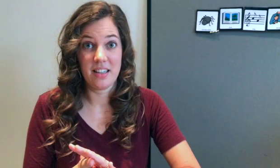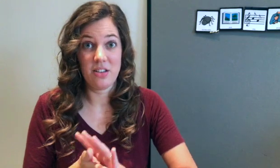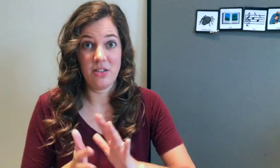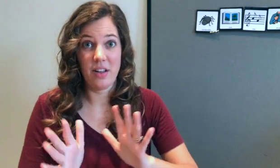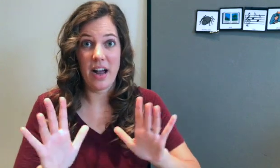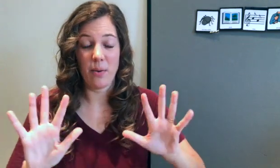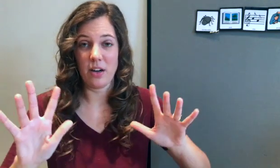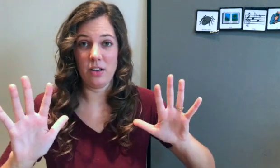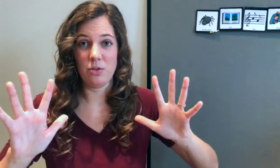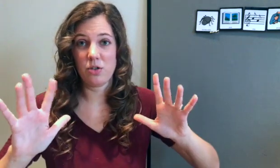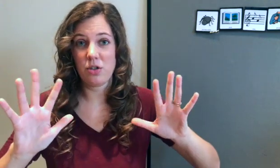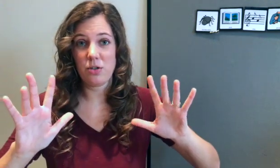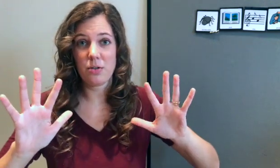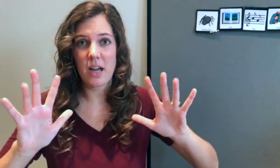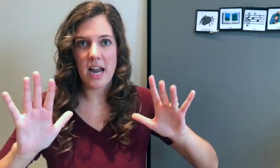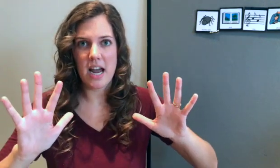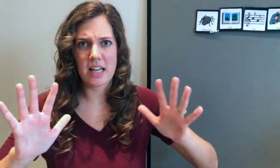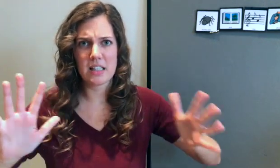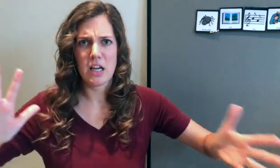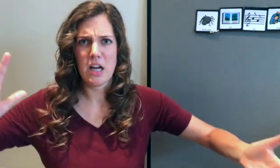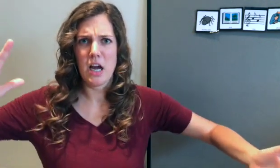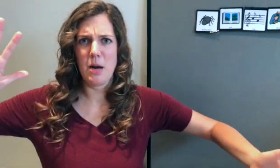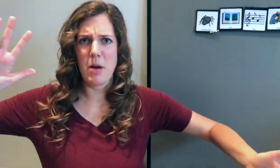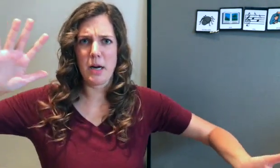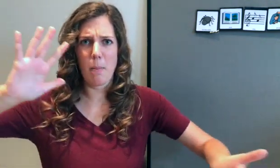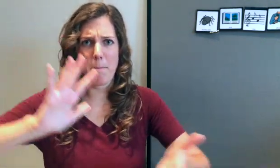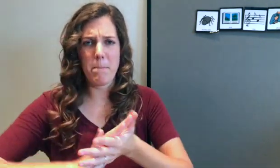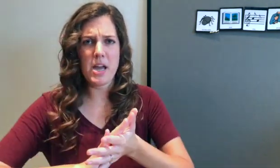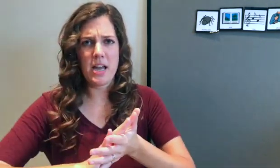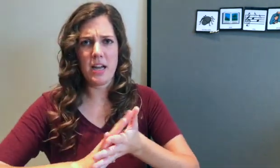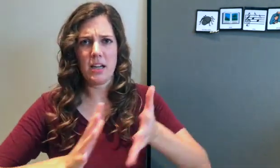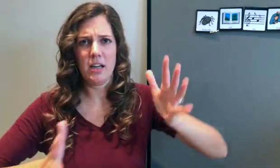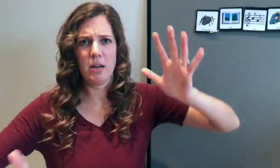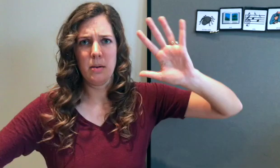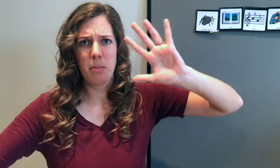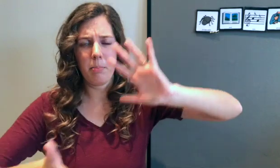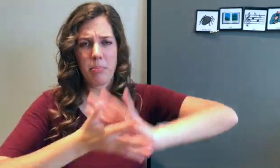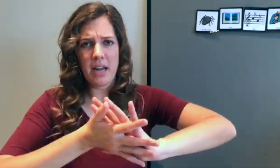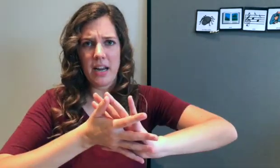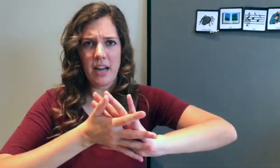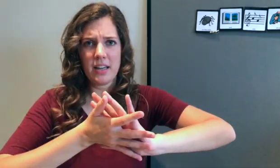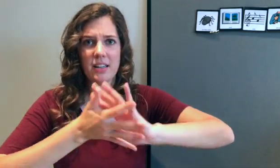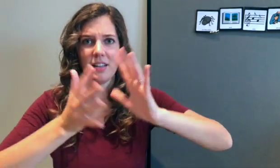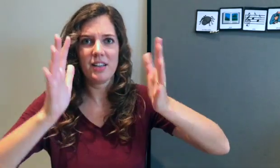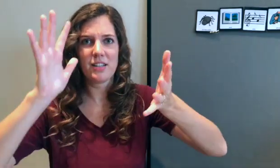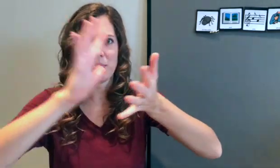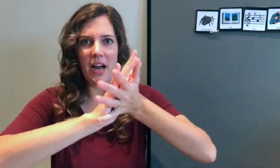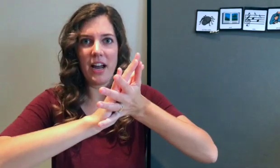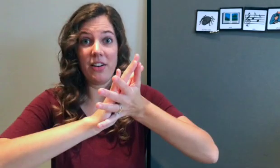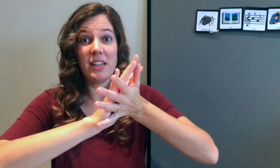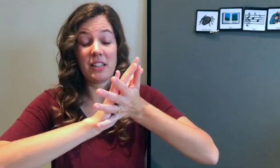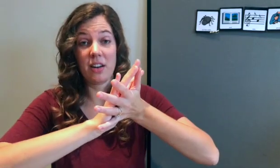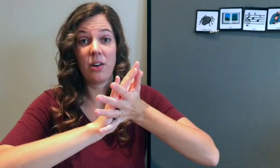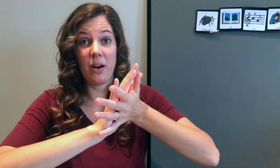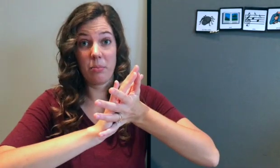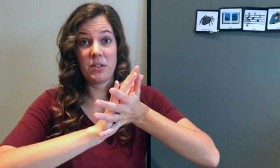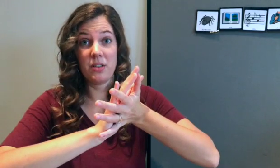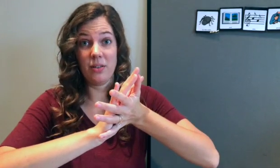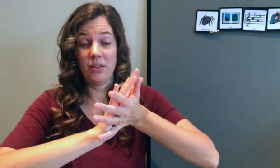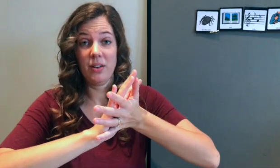you do that? We're gonna use 2 hands and make a big, big spider. He's gonna go up too.